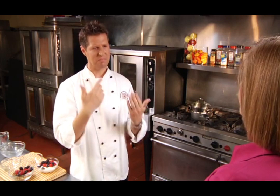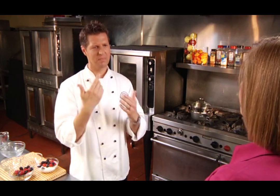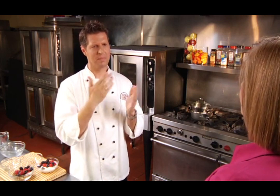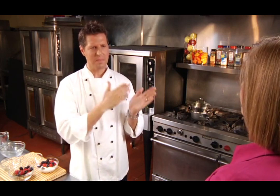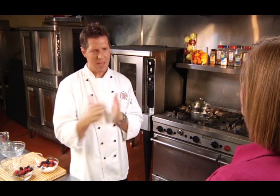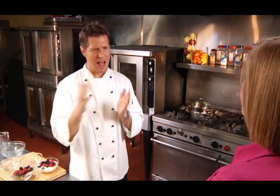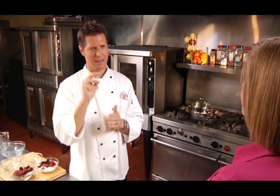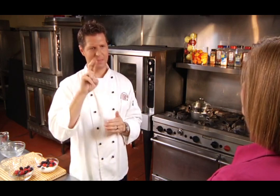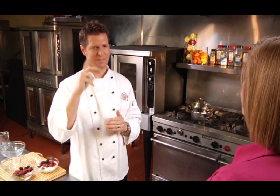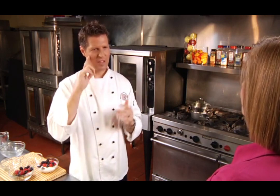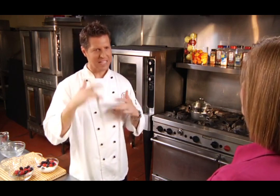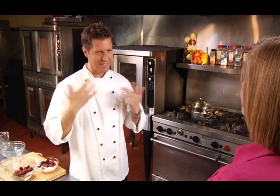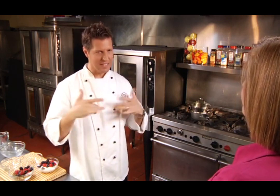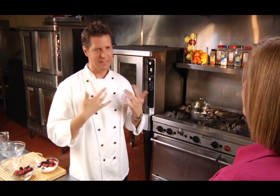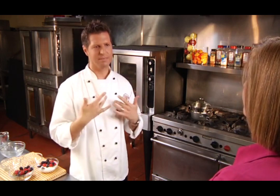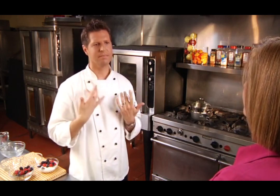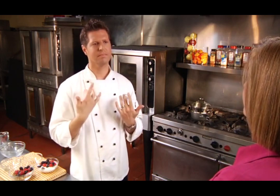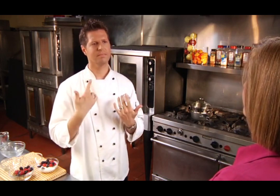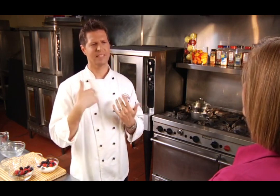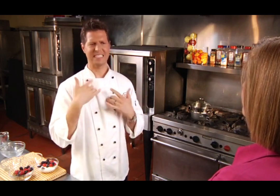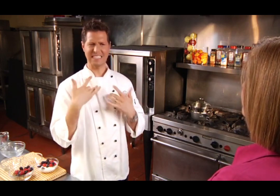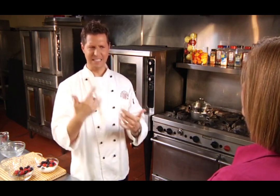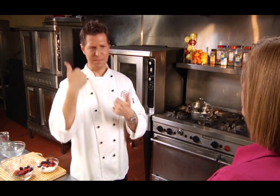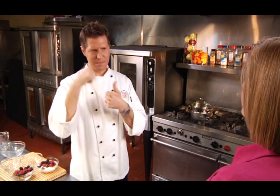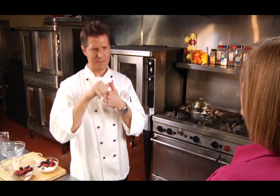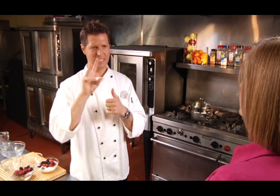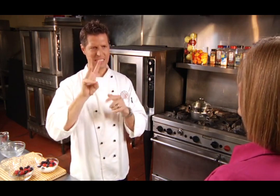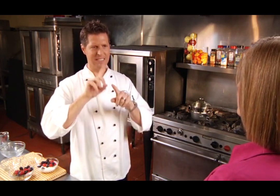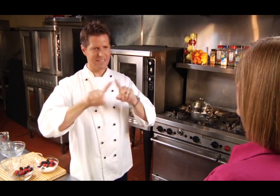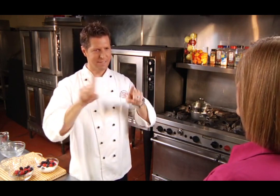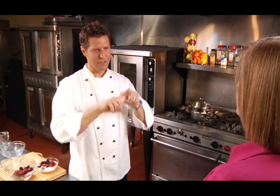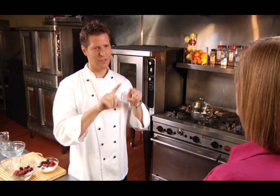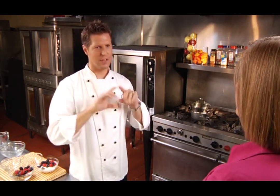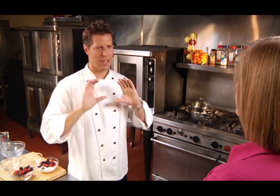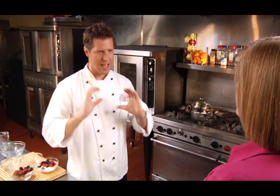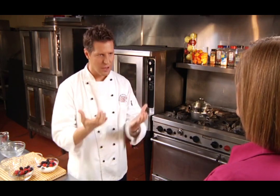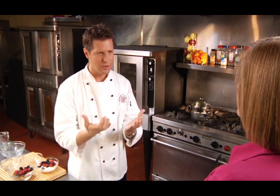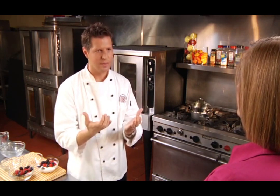When I plan meals for an event, I tend to think of the 6 food groups: